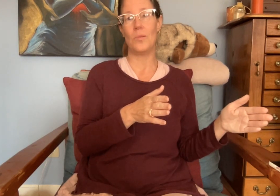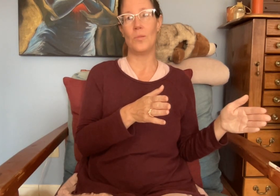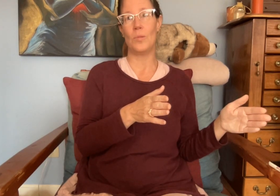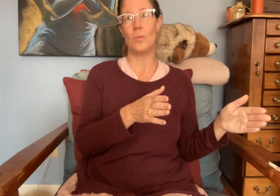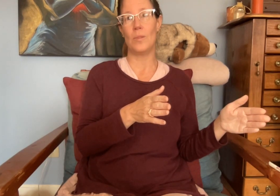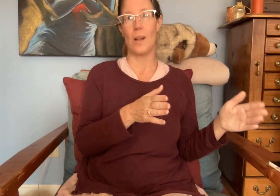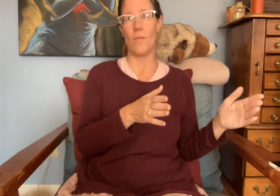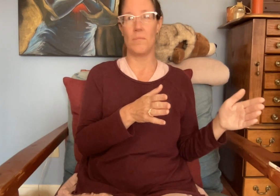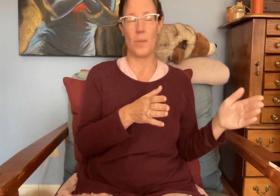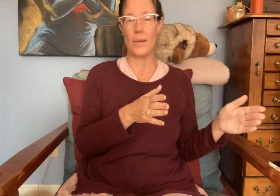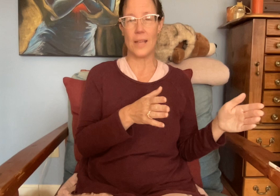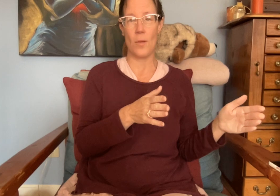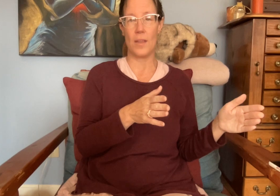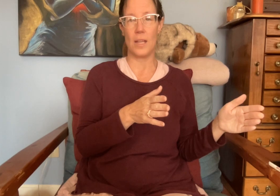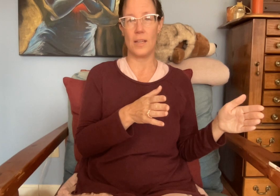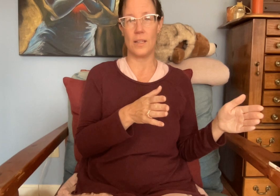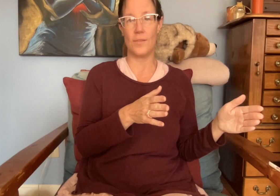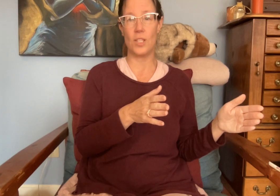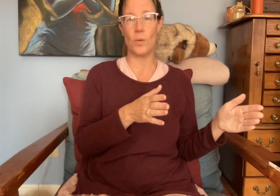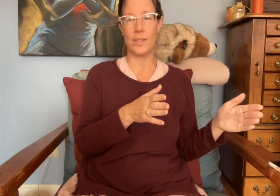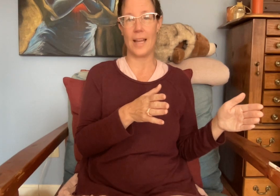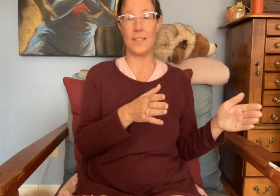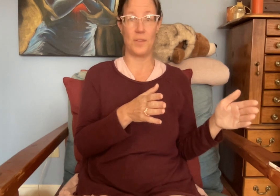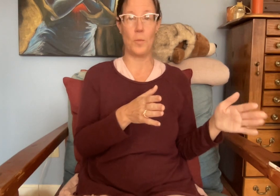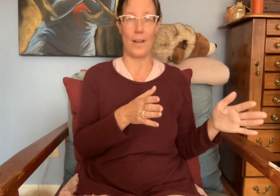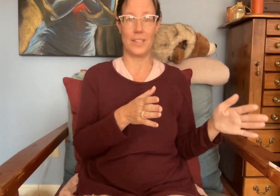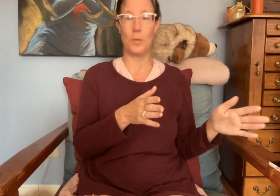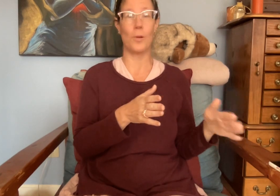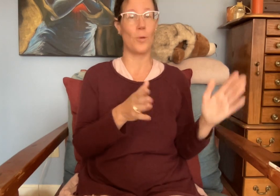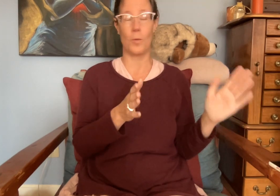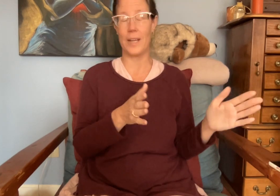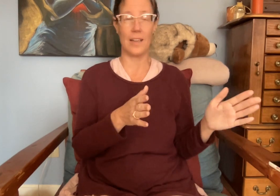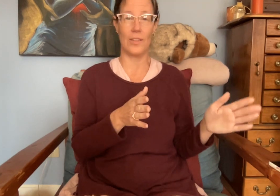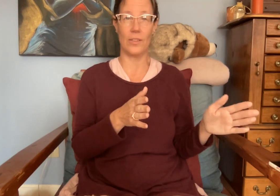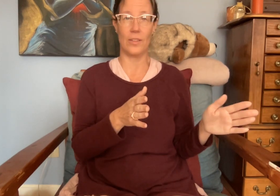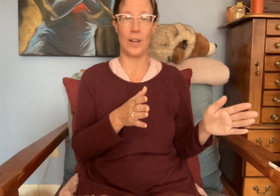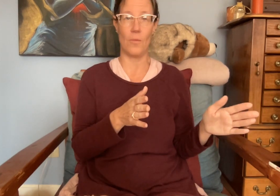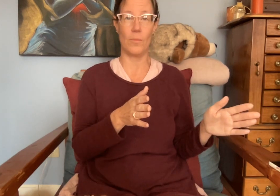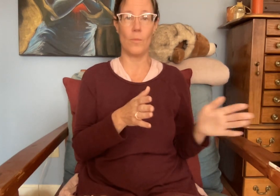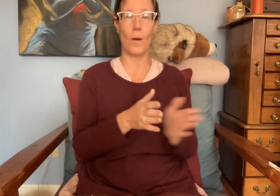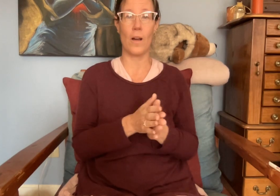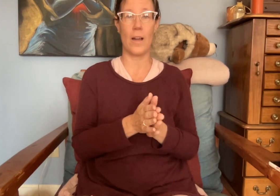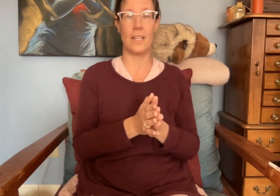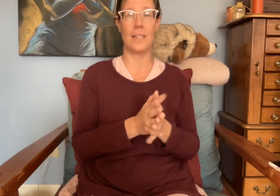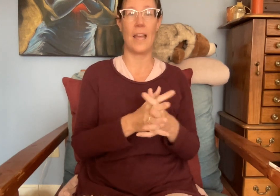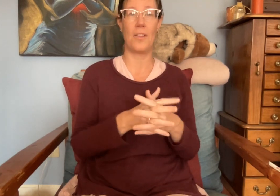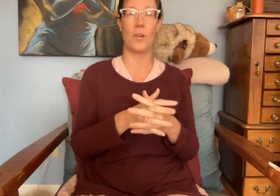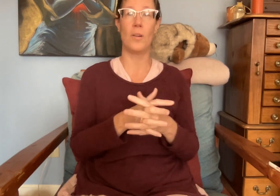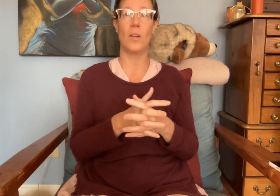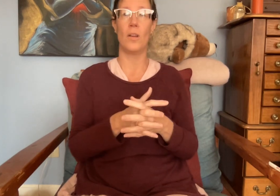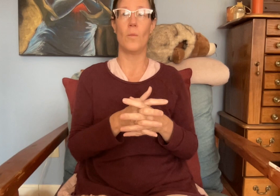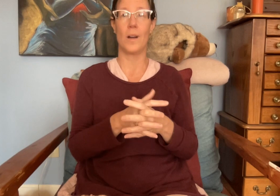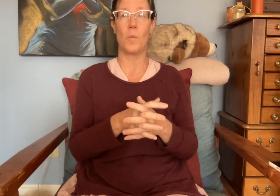to, parse out the individual signs if you want to, or we can, work on it together one-on-one.